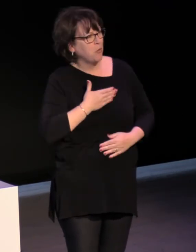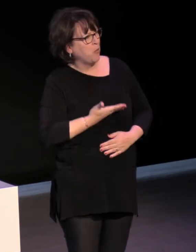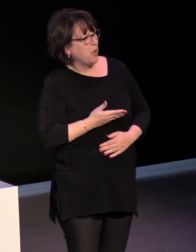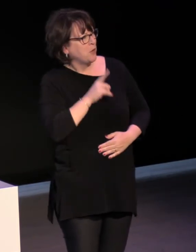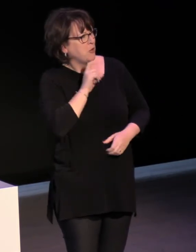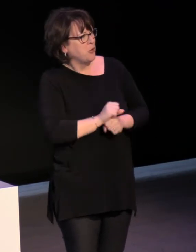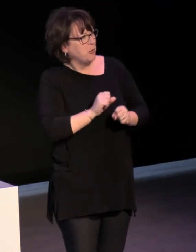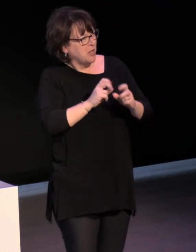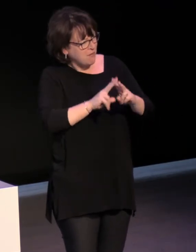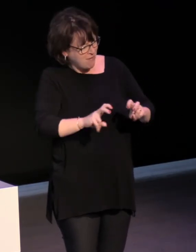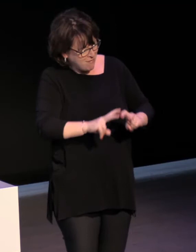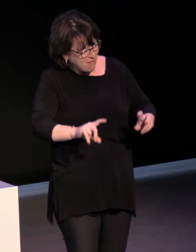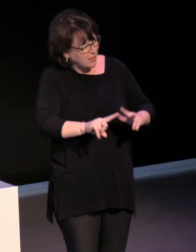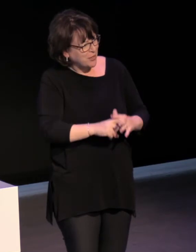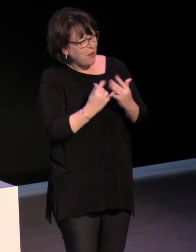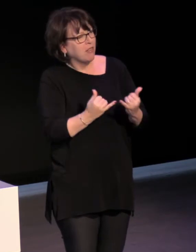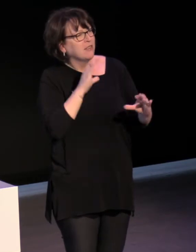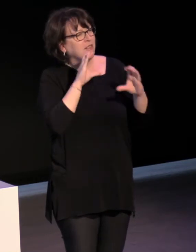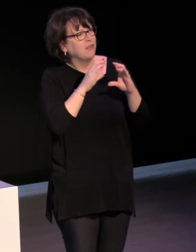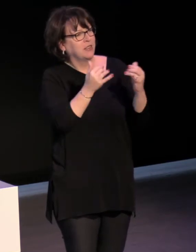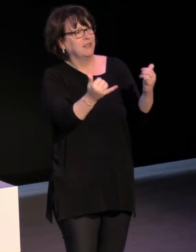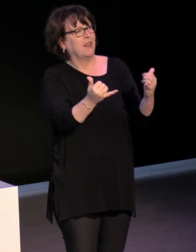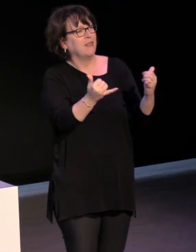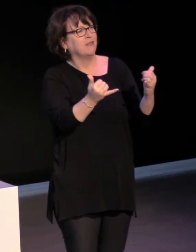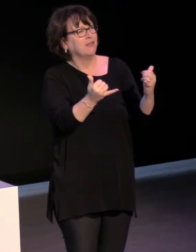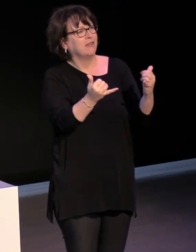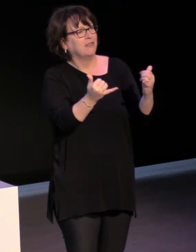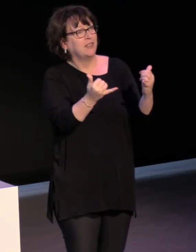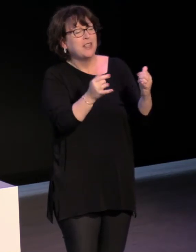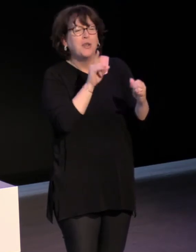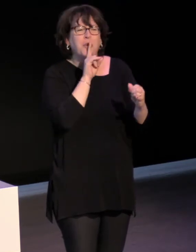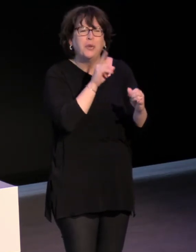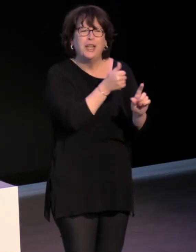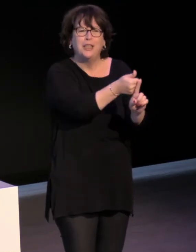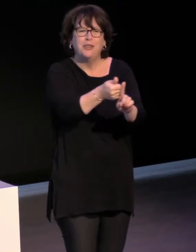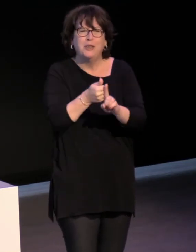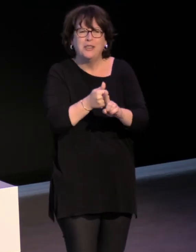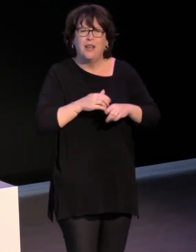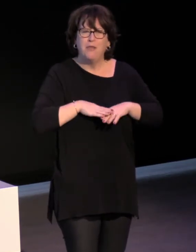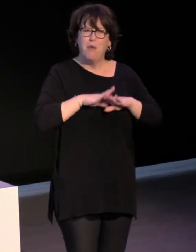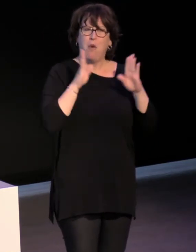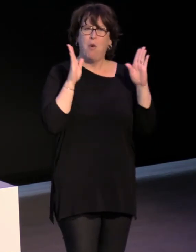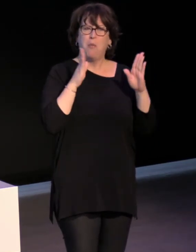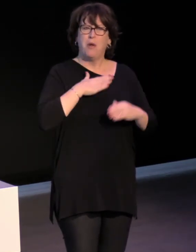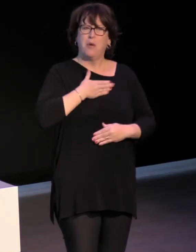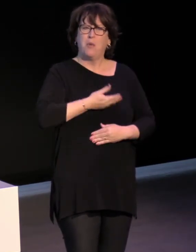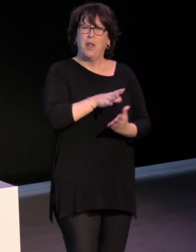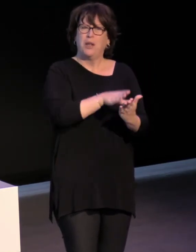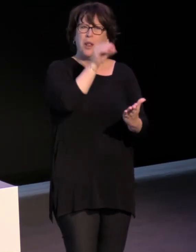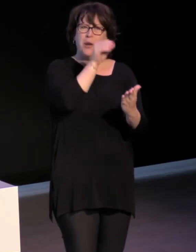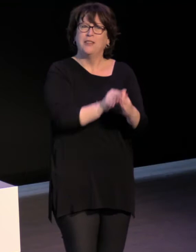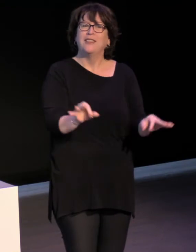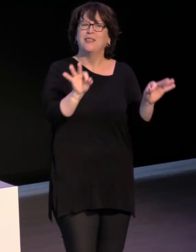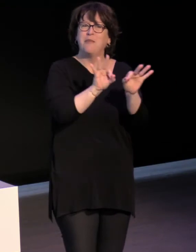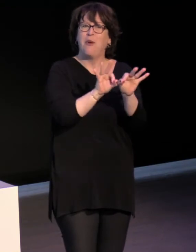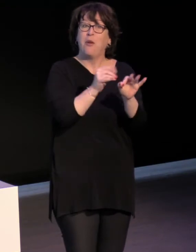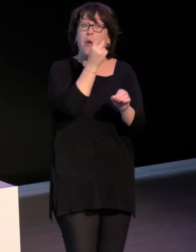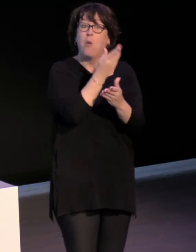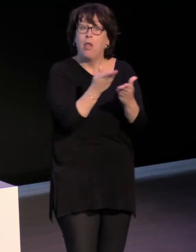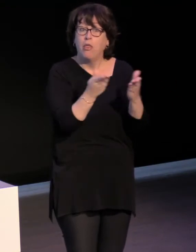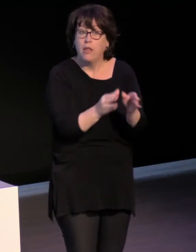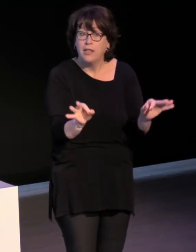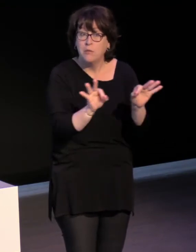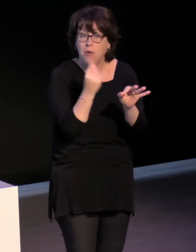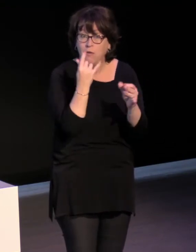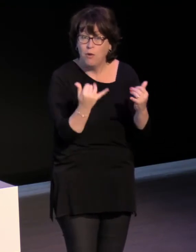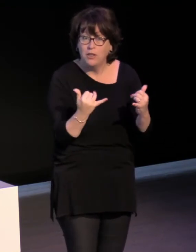diving into that conversation with us, and for really being open and receptive learners. One thing, as we move through the day and through the rest